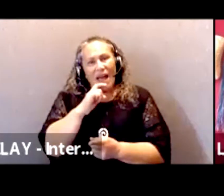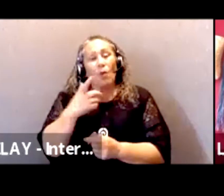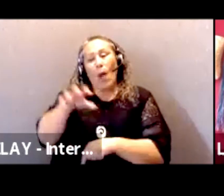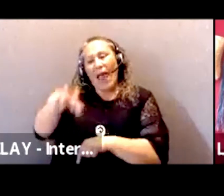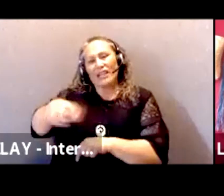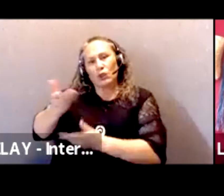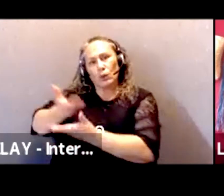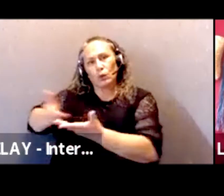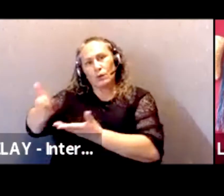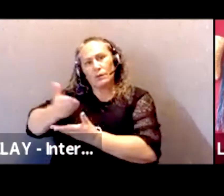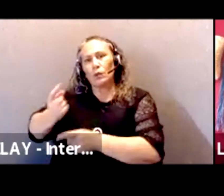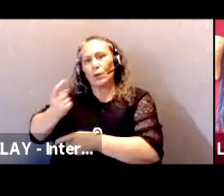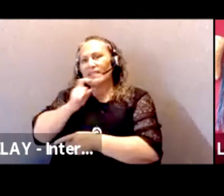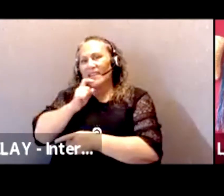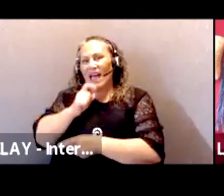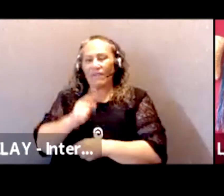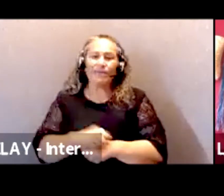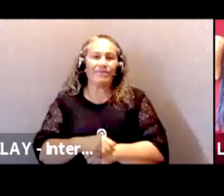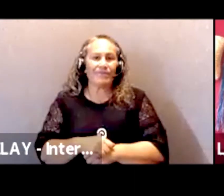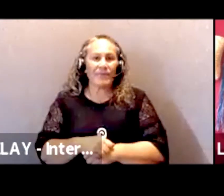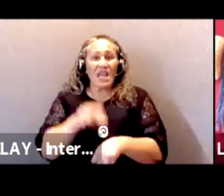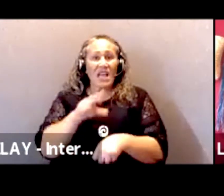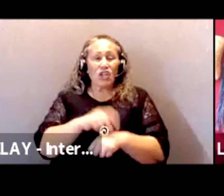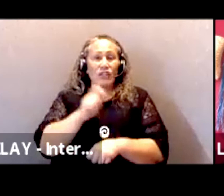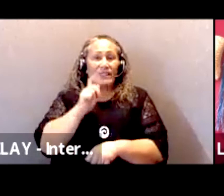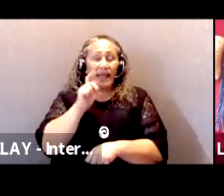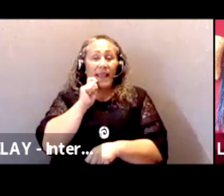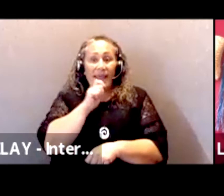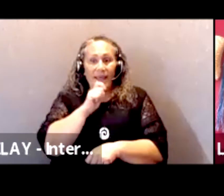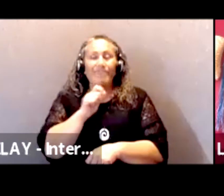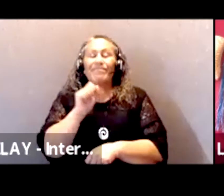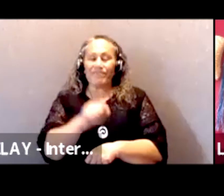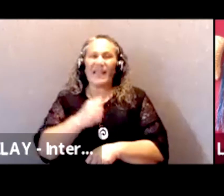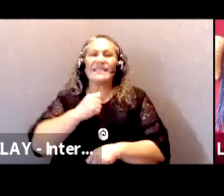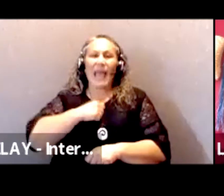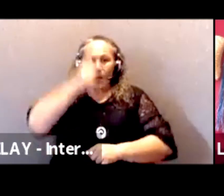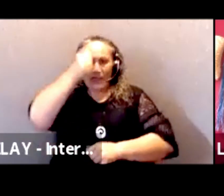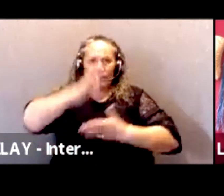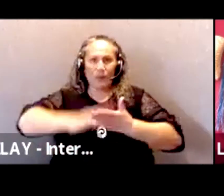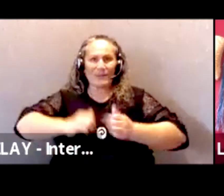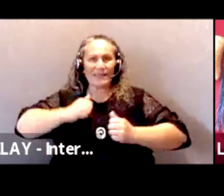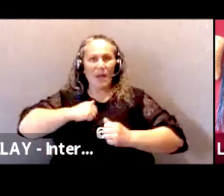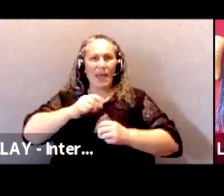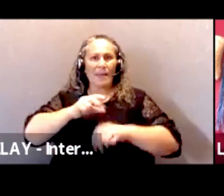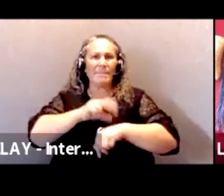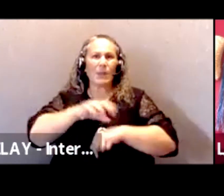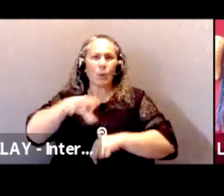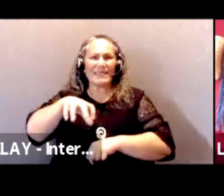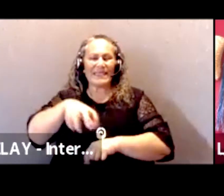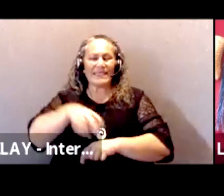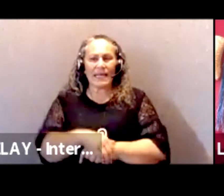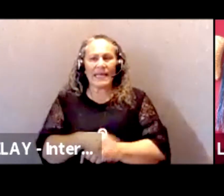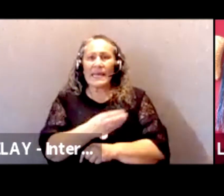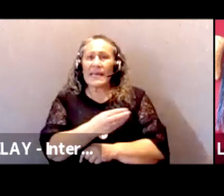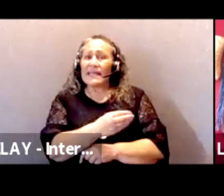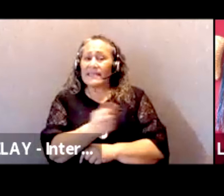Yeah, and that's been our experience at Turkey. I know there are some workplaces that are making